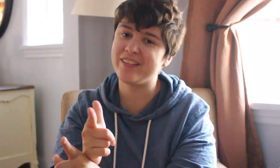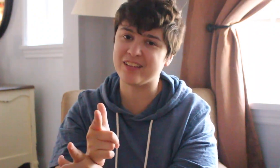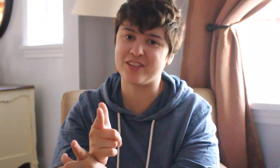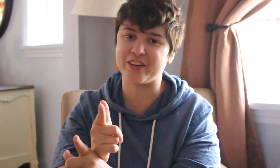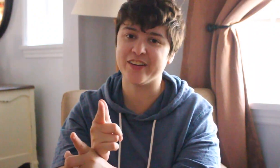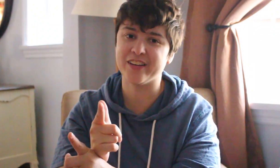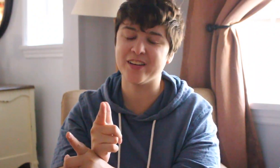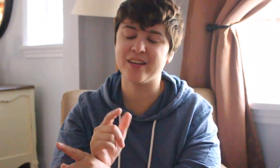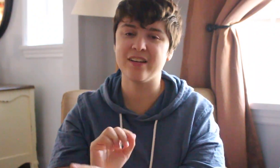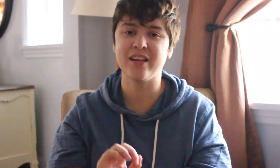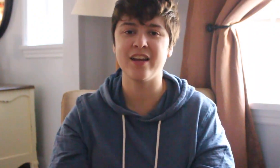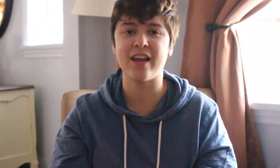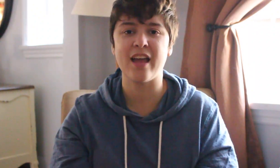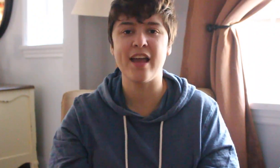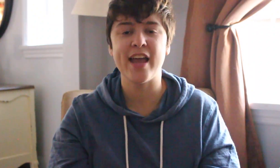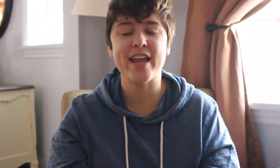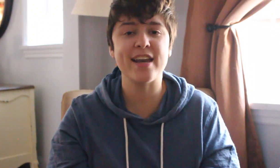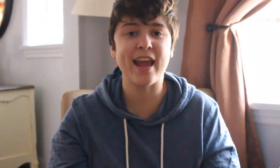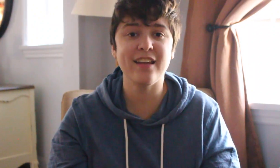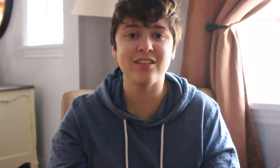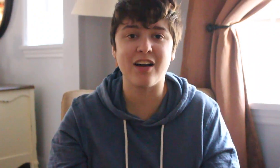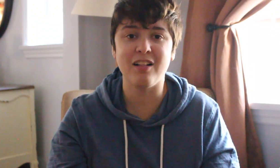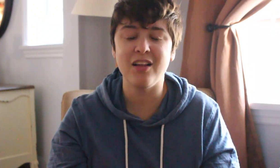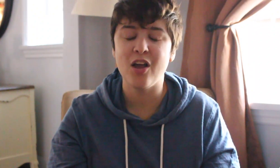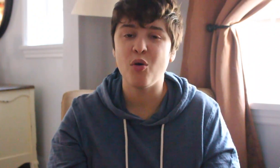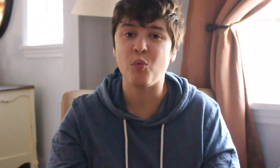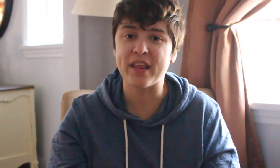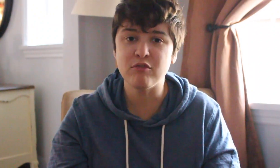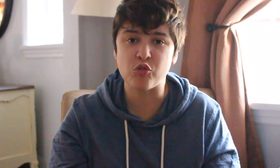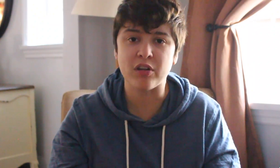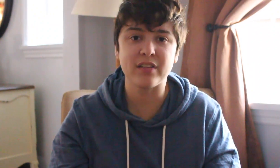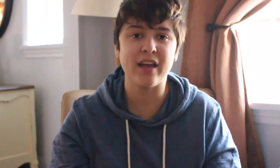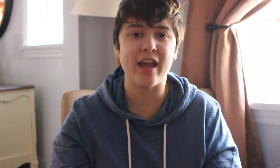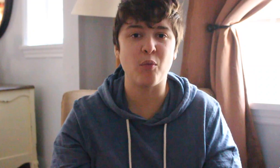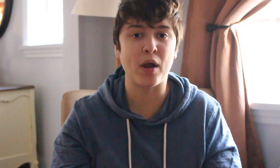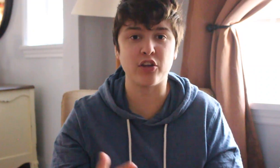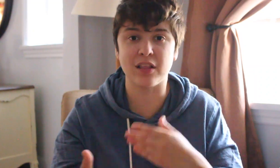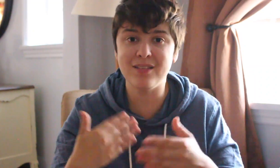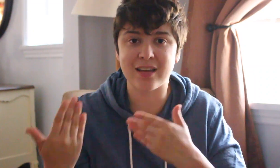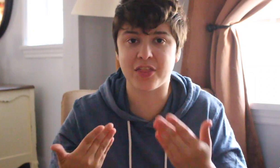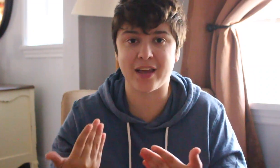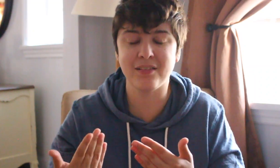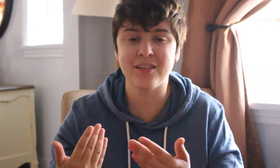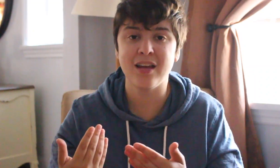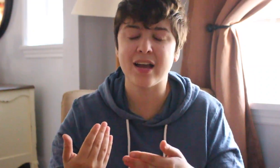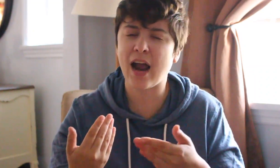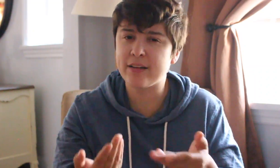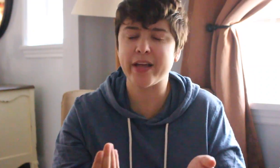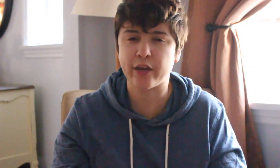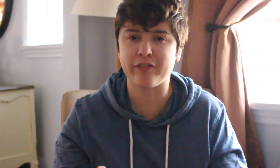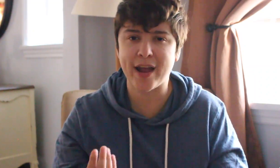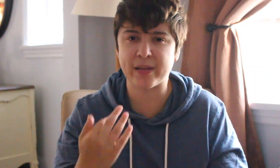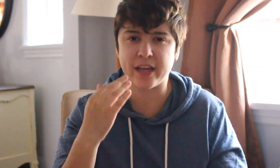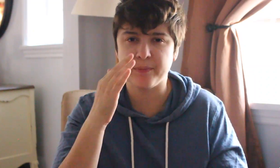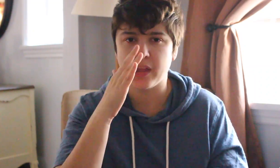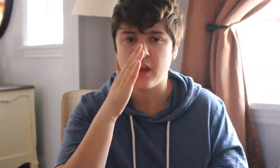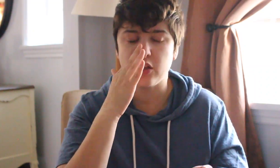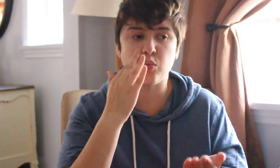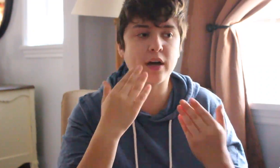my sister. In ASL one of the rules when you're listing things kind of like your family you want